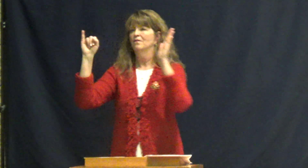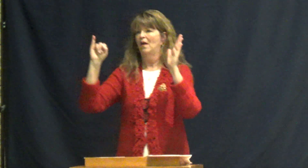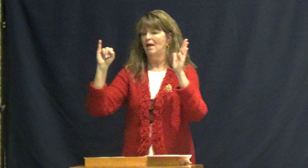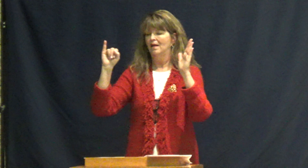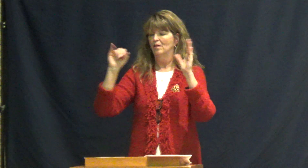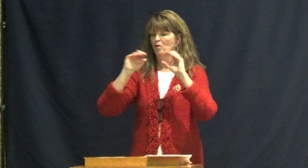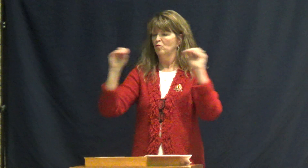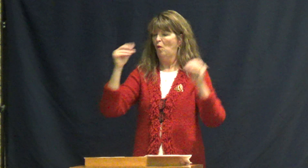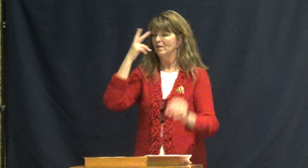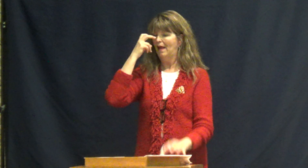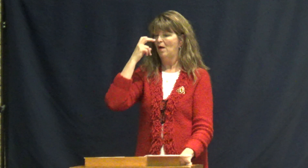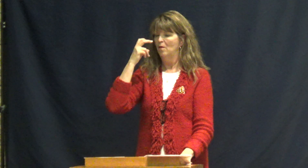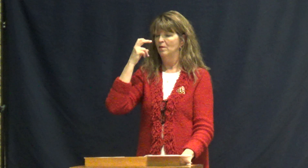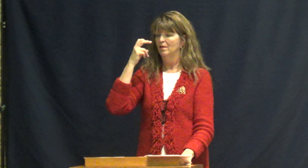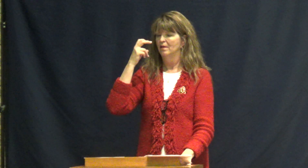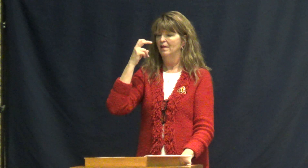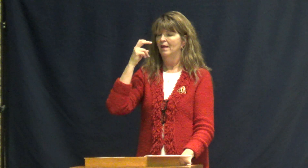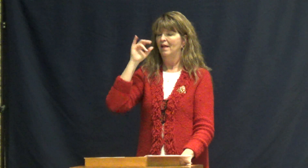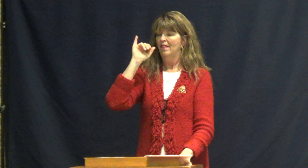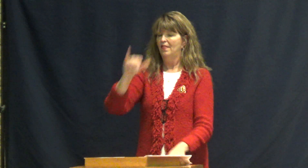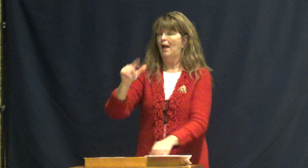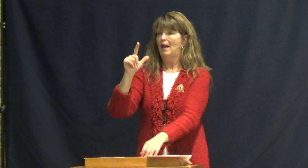doubt